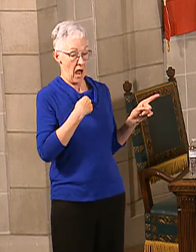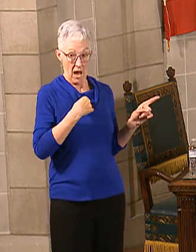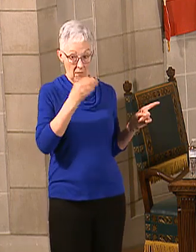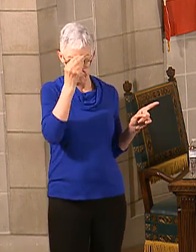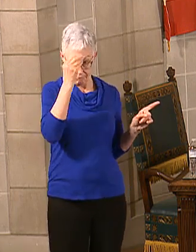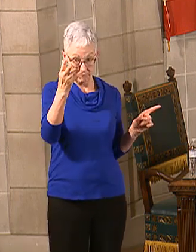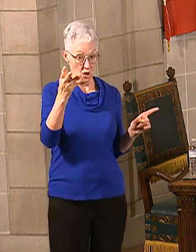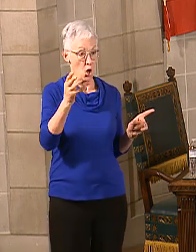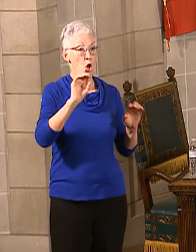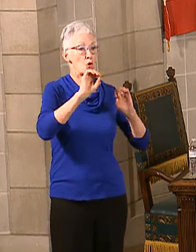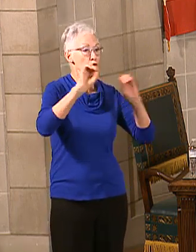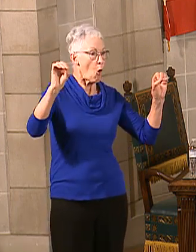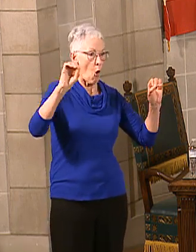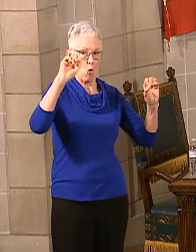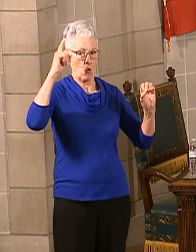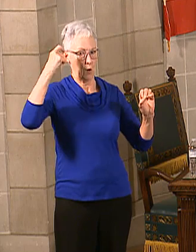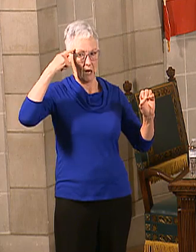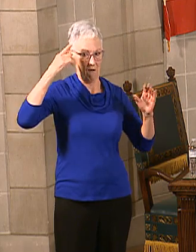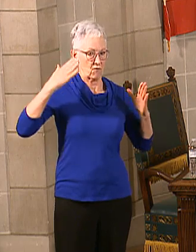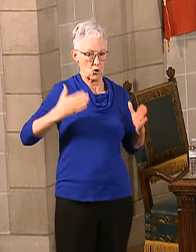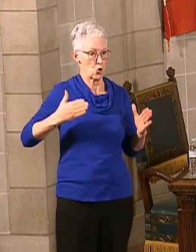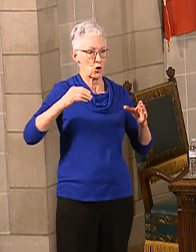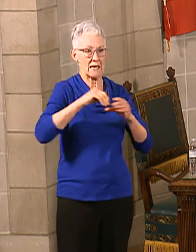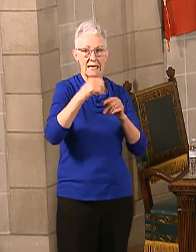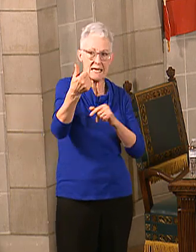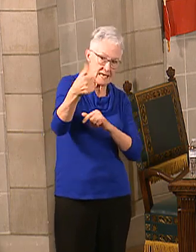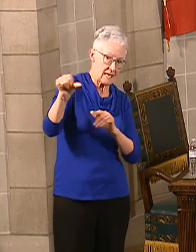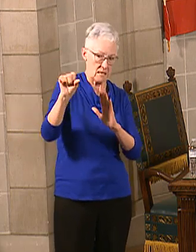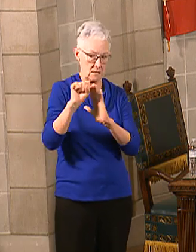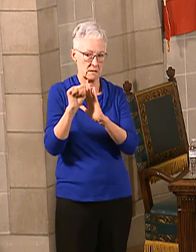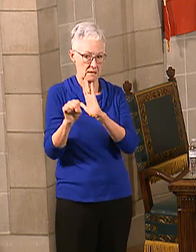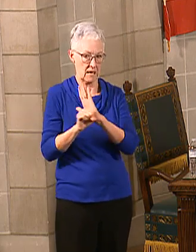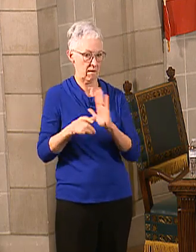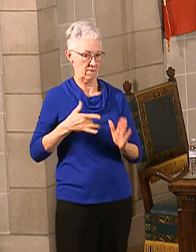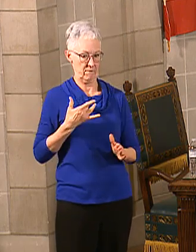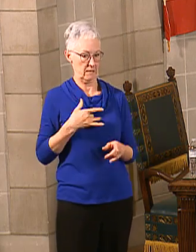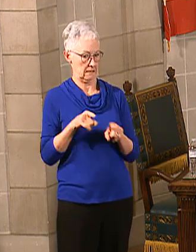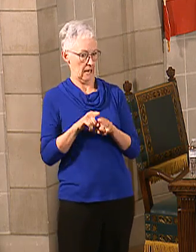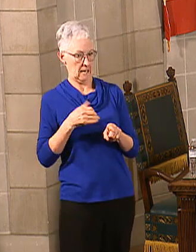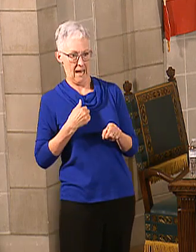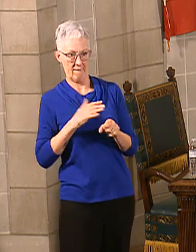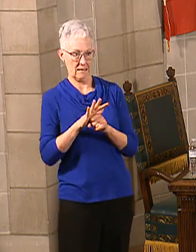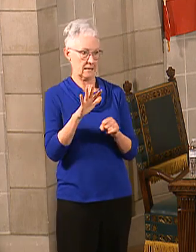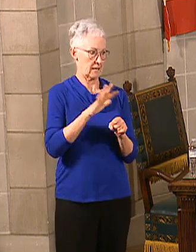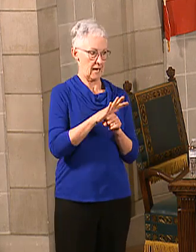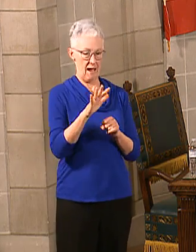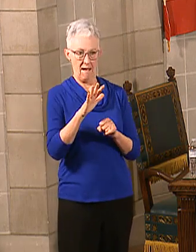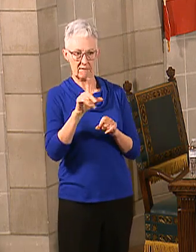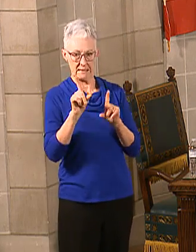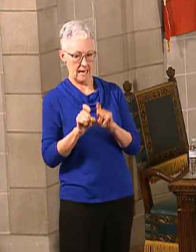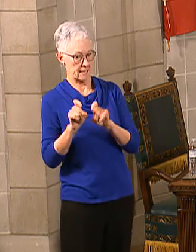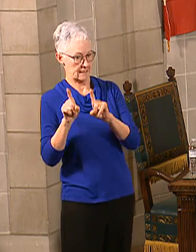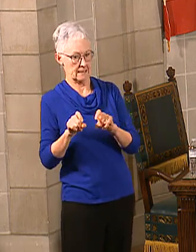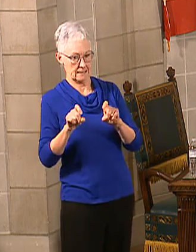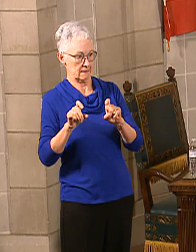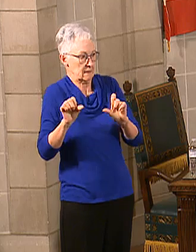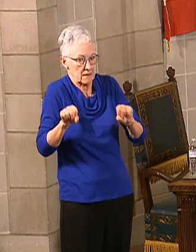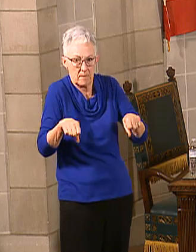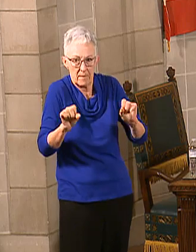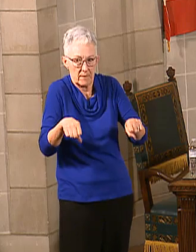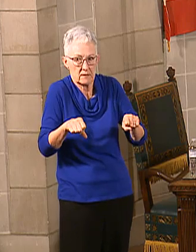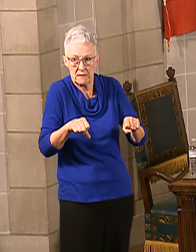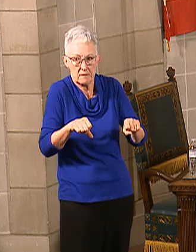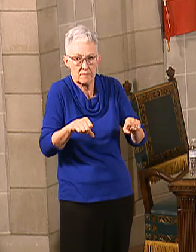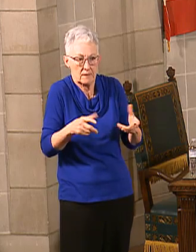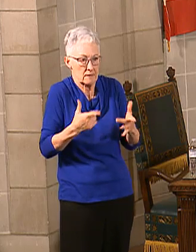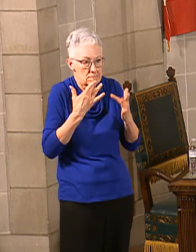state. Nobody feels like they're getting it. We have worked to expand the testing at the public health labs, so we're working to do that. We